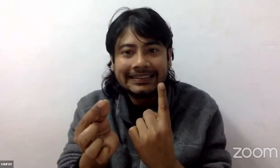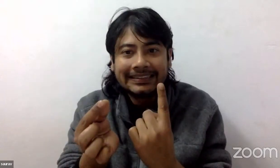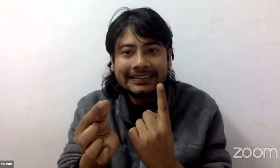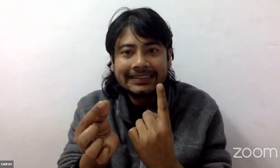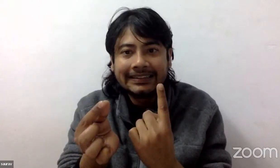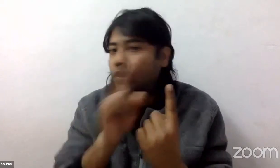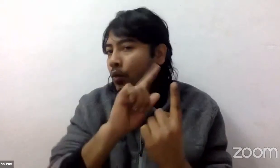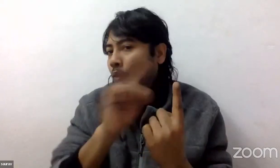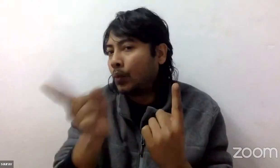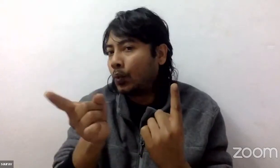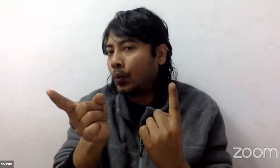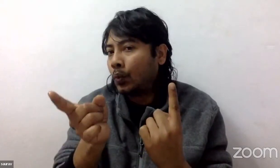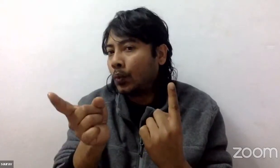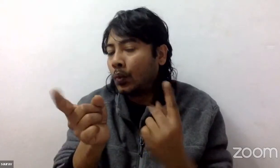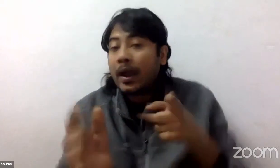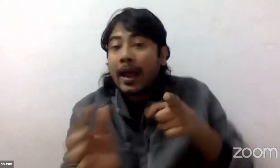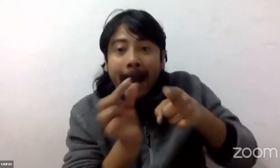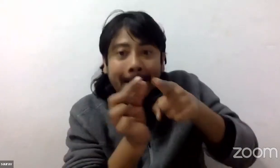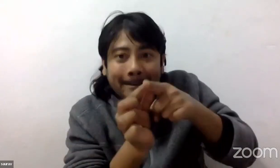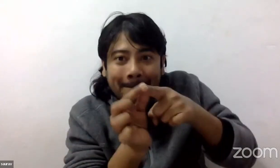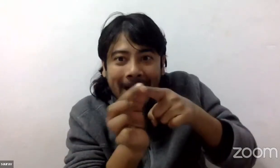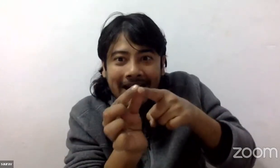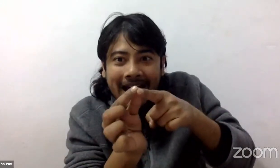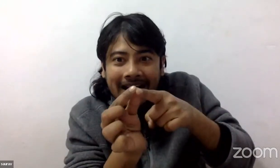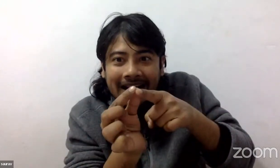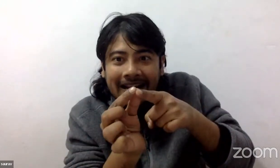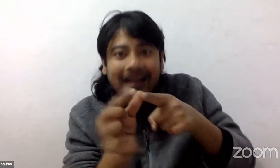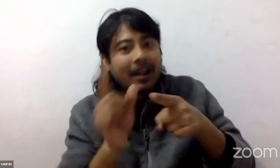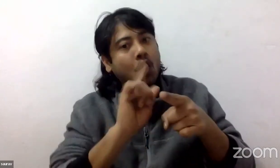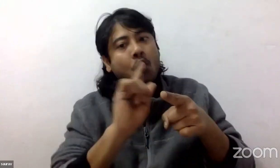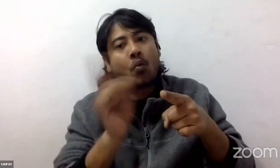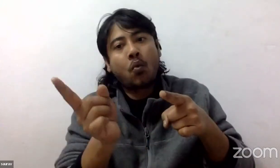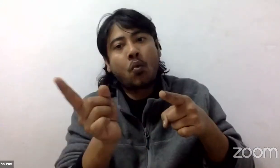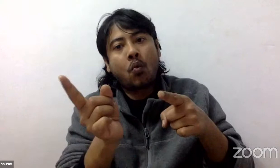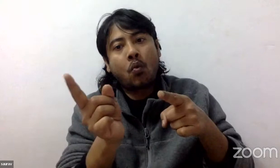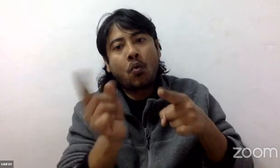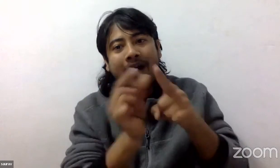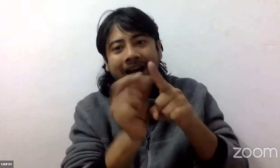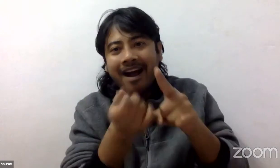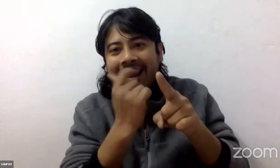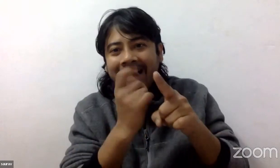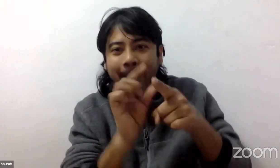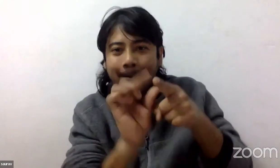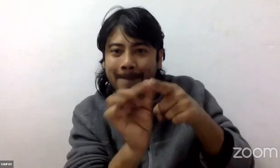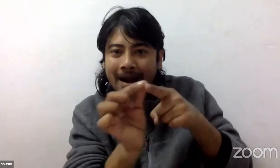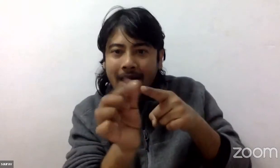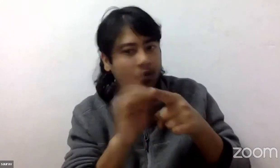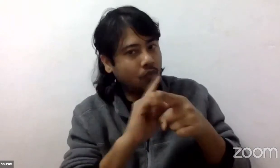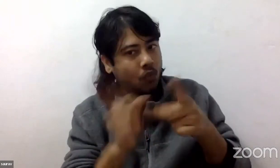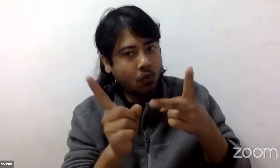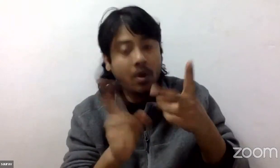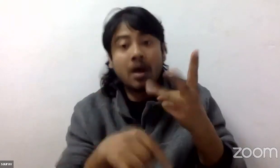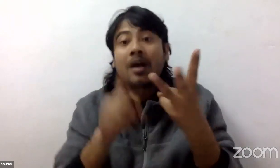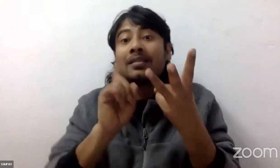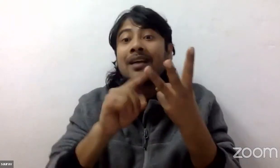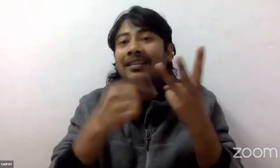and what do you call lady's finger. So these three vegetables we do not eat on